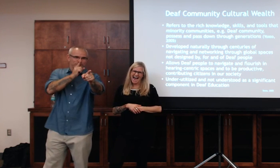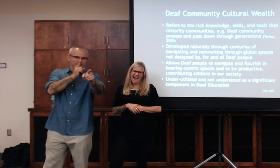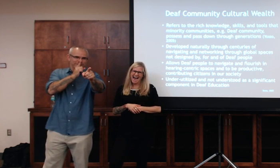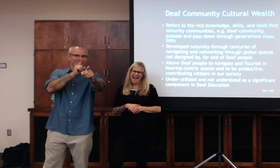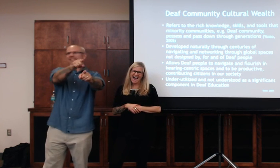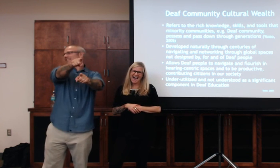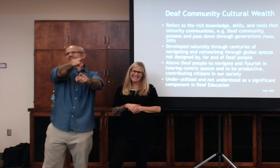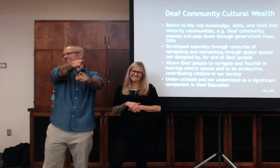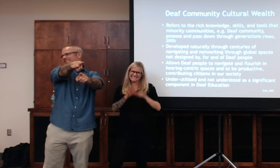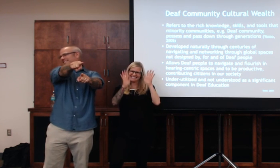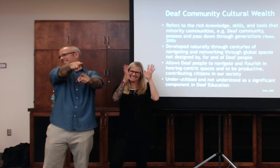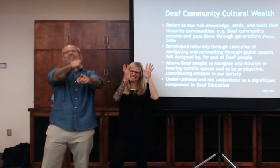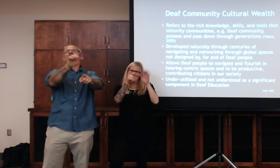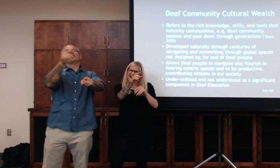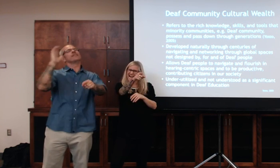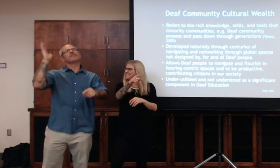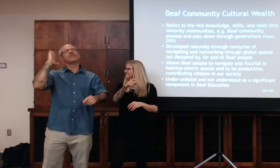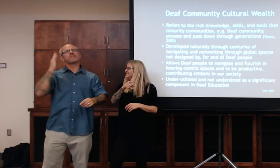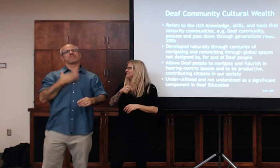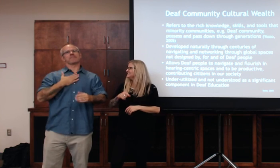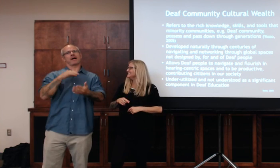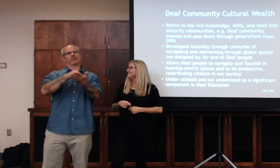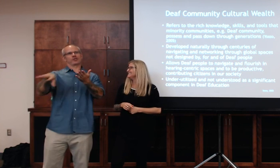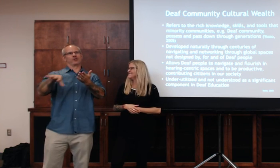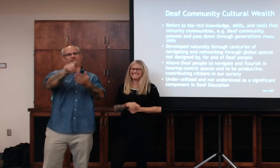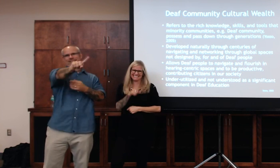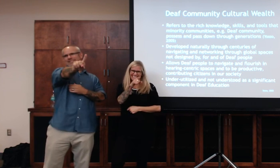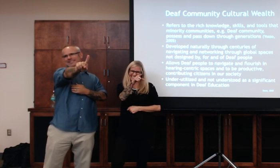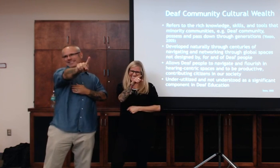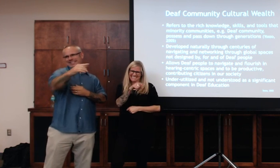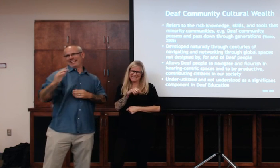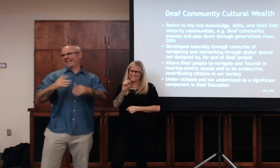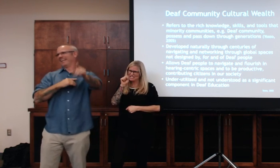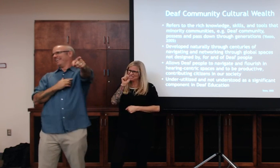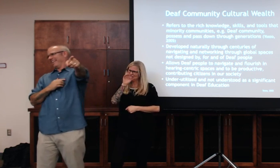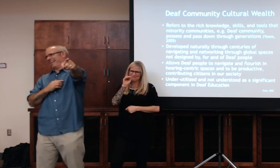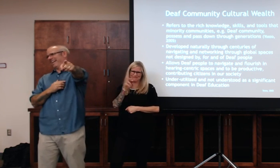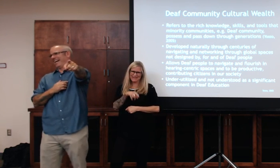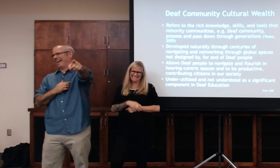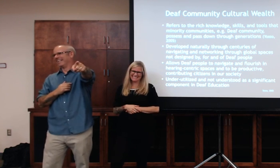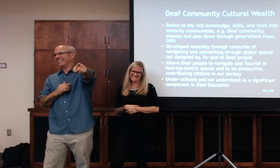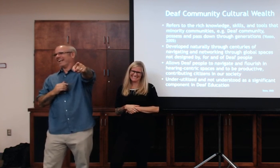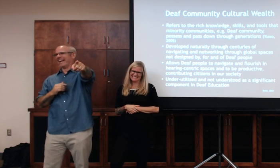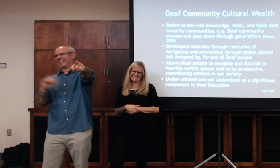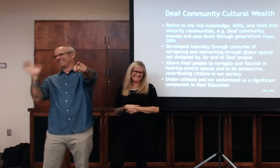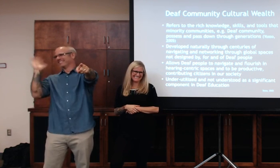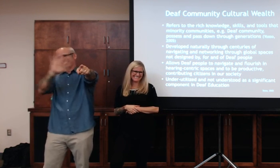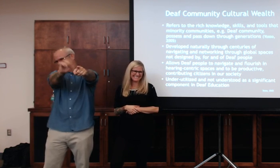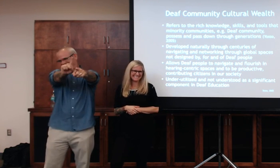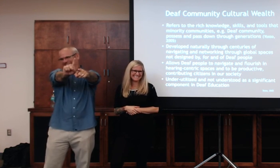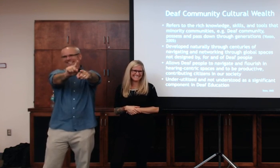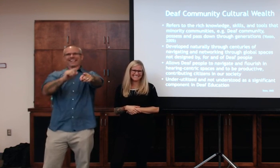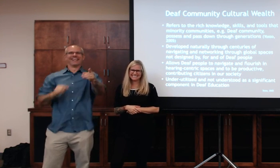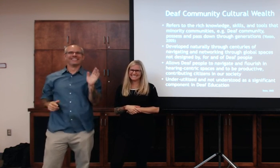You, zip it, not you. This was a former student of mine. Come on, not you. No, not